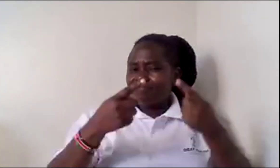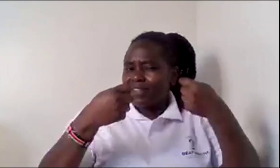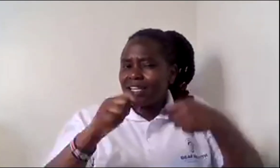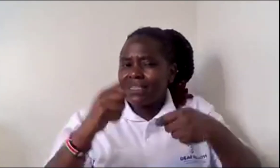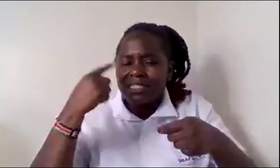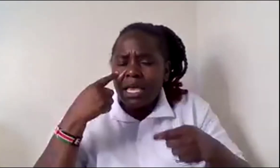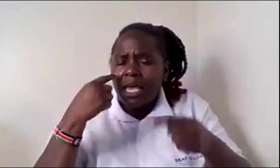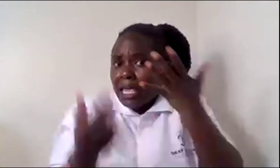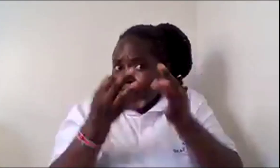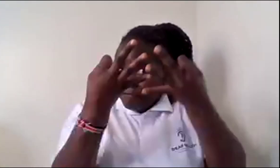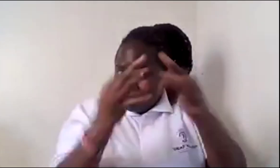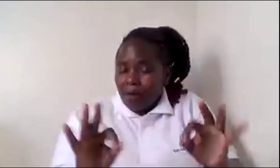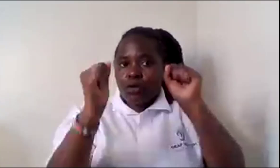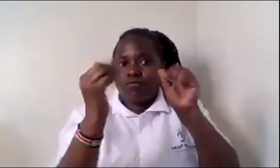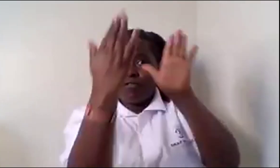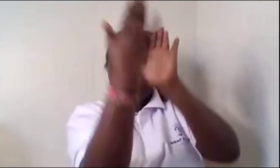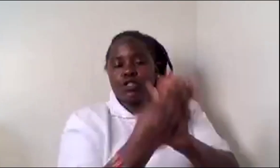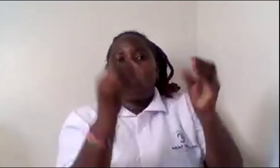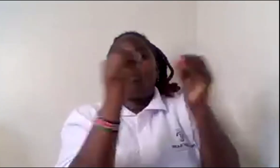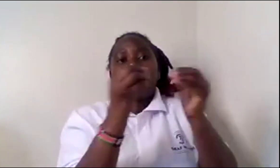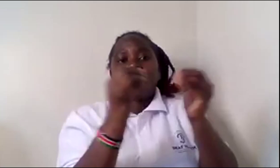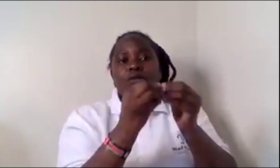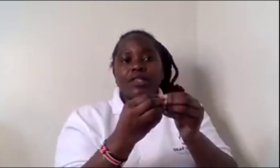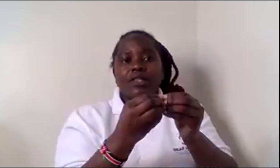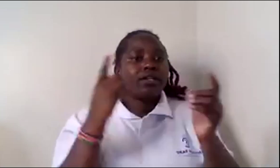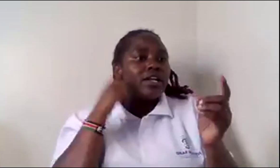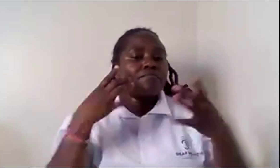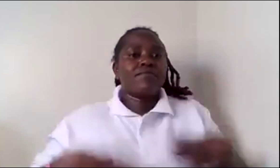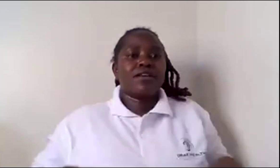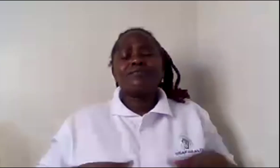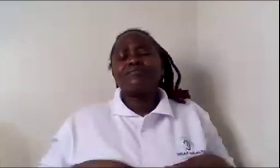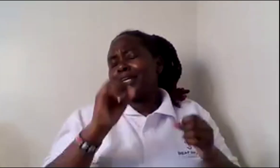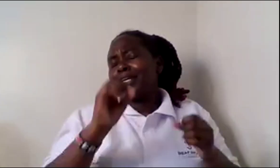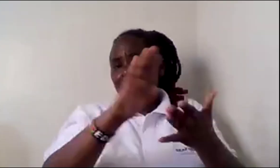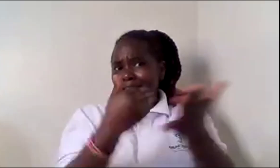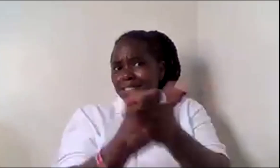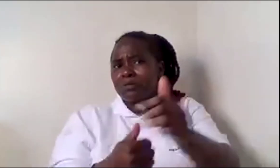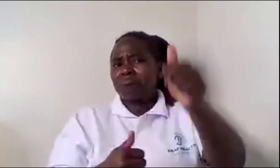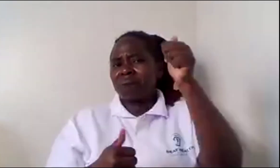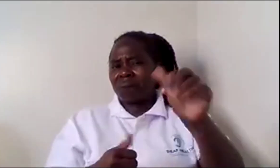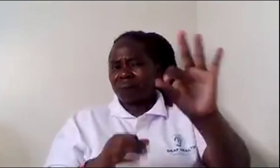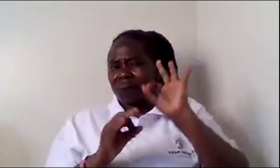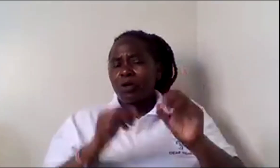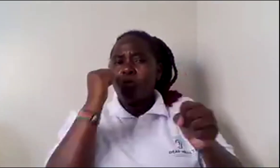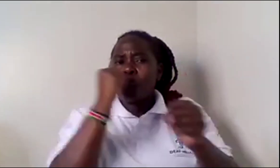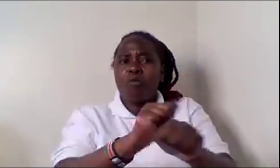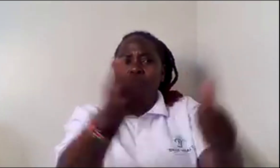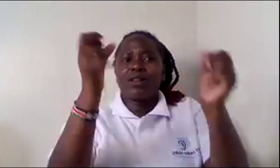a physical meeting. So we have taken your suggestion into consideration and we shall work on it. Thank you so much.